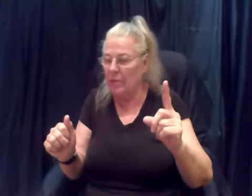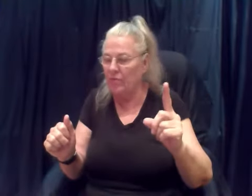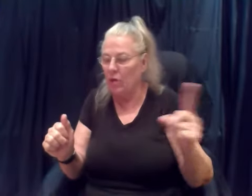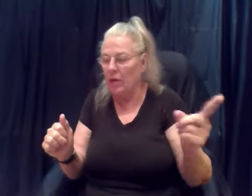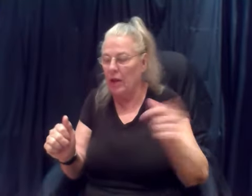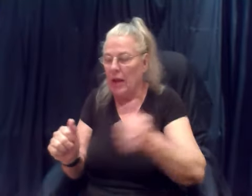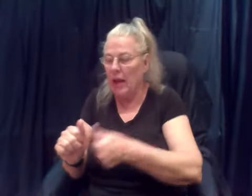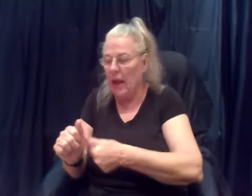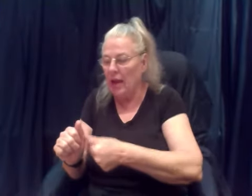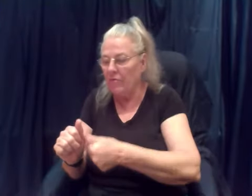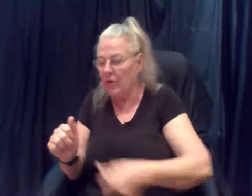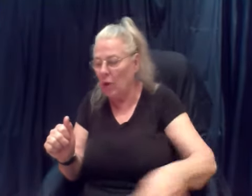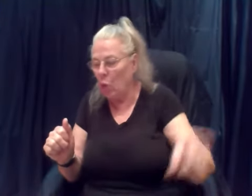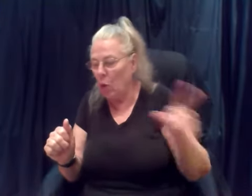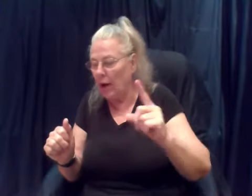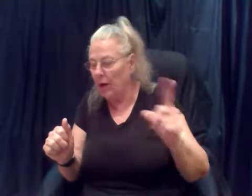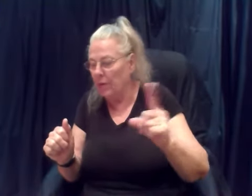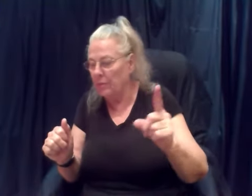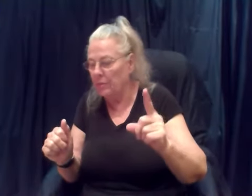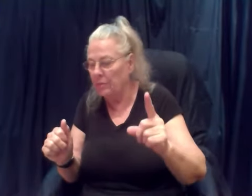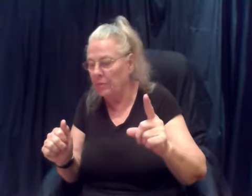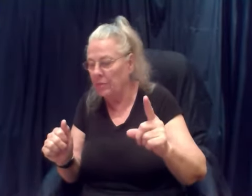before. Everywhere.